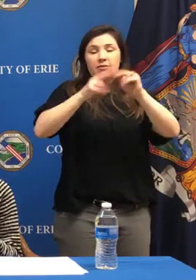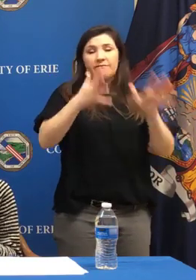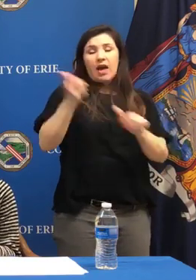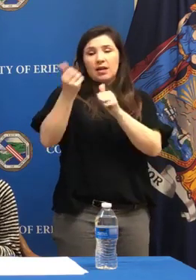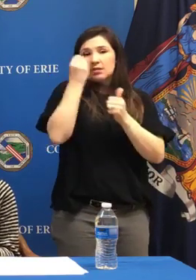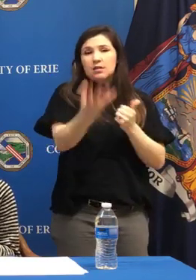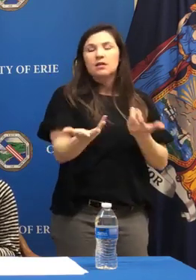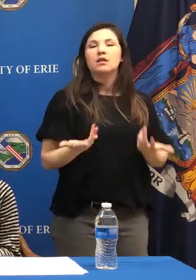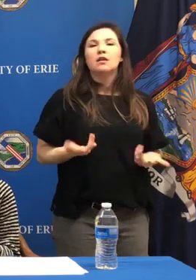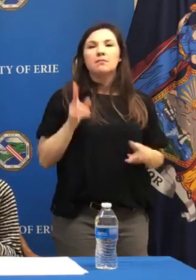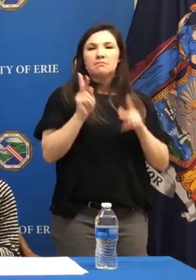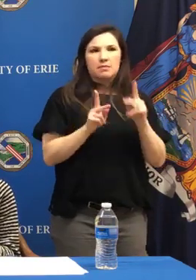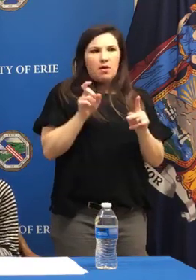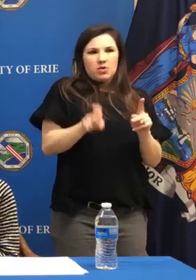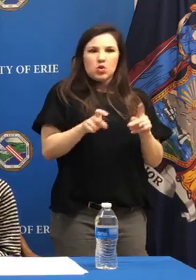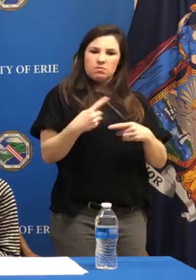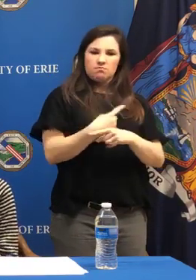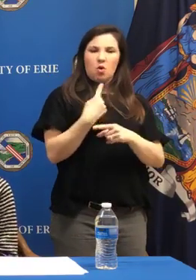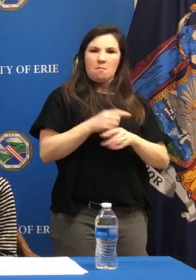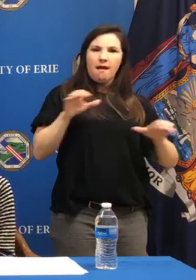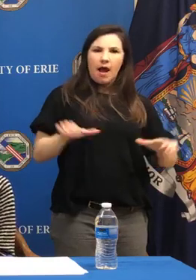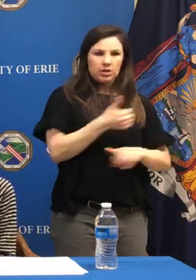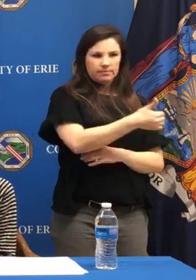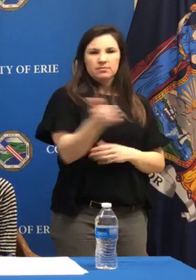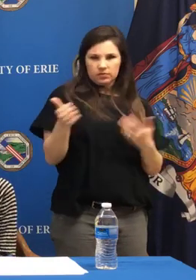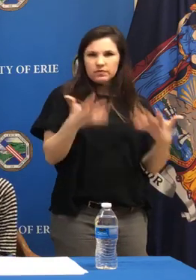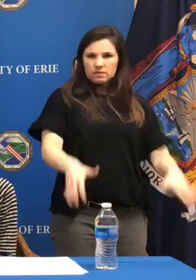rate, and then people have to take the appropriate actions.